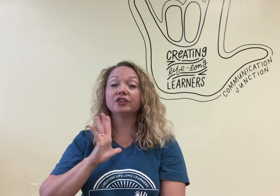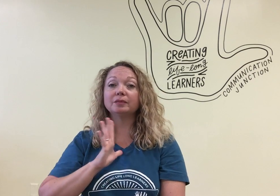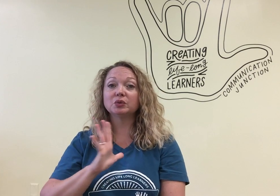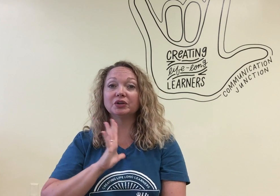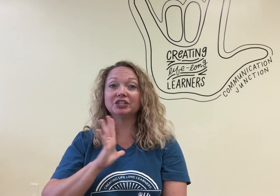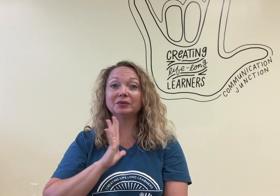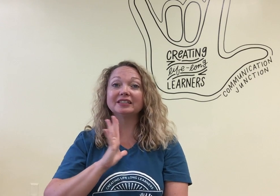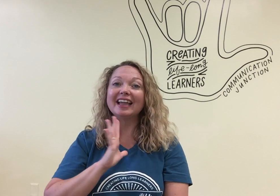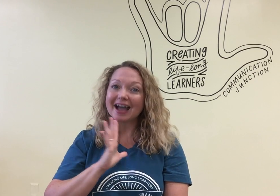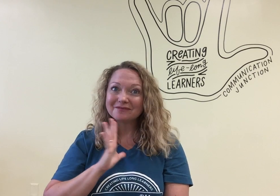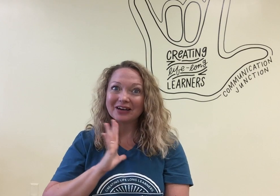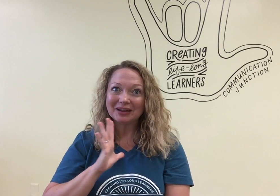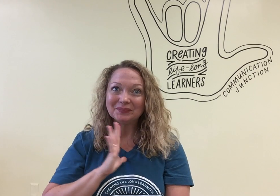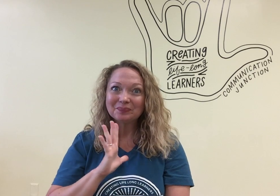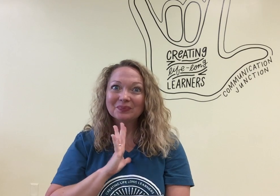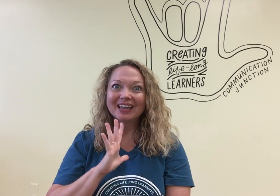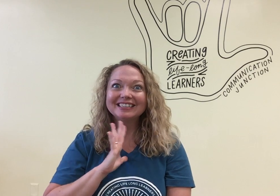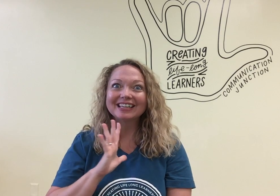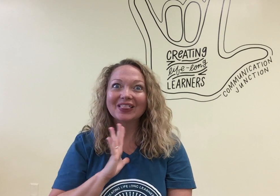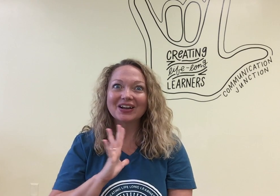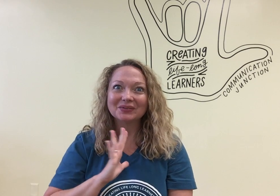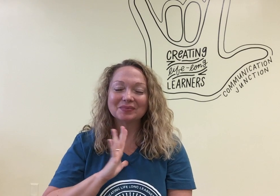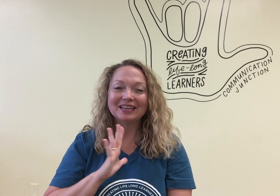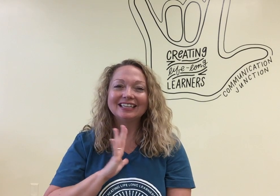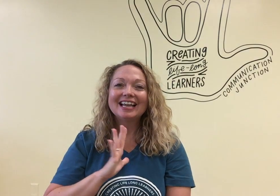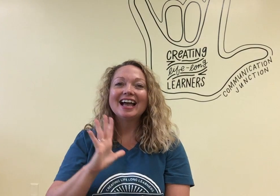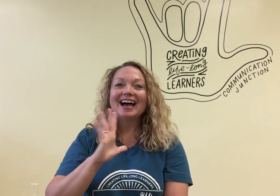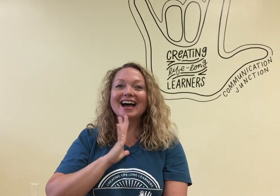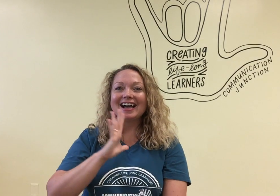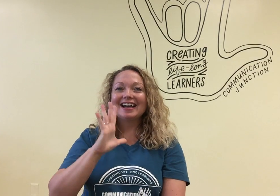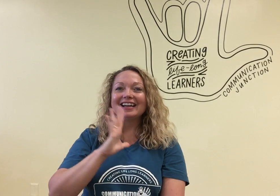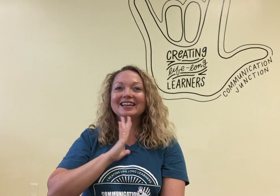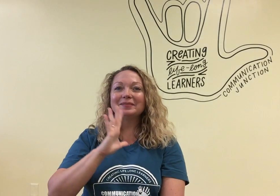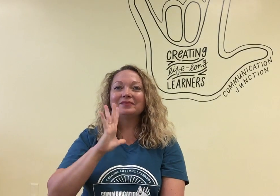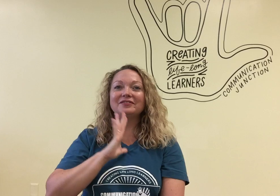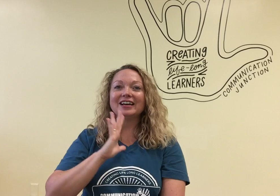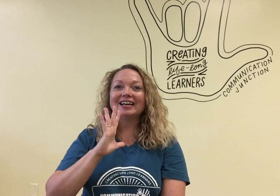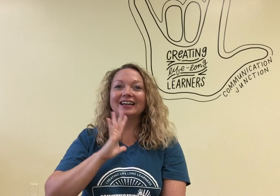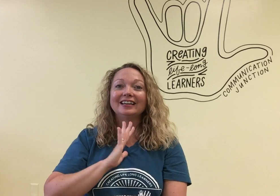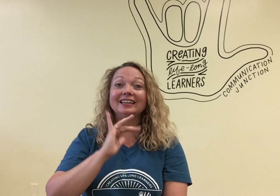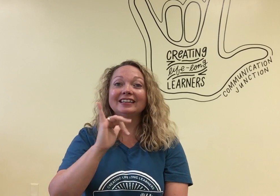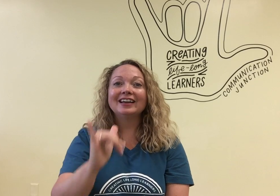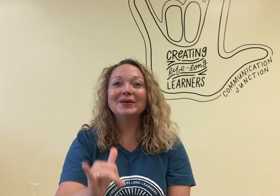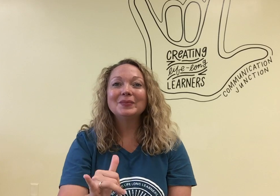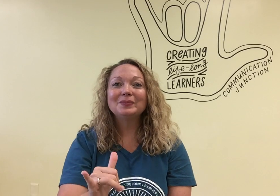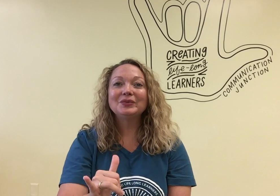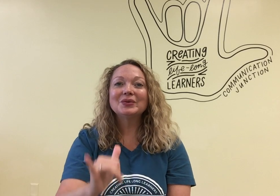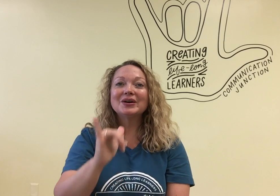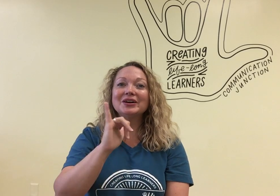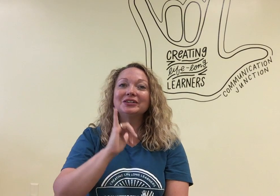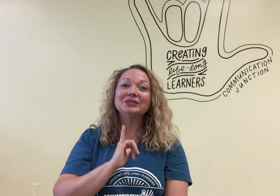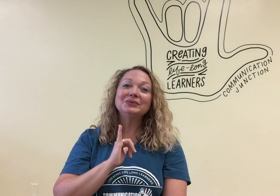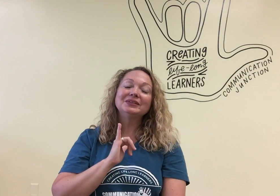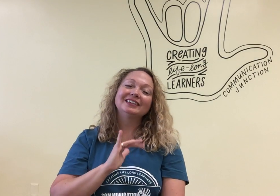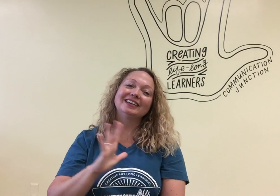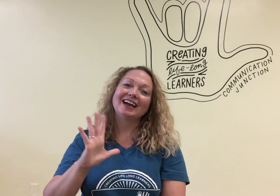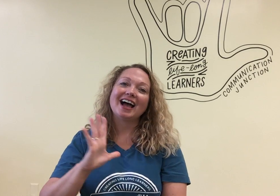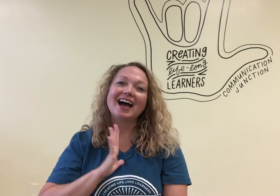thumb towards you and say, I'm fine, and sing along with me. I am fine and I hope you are too.